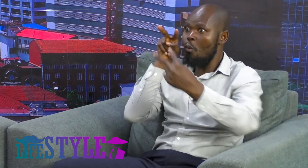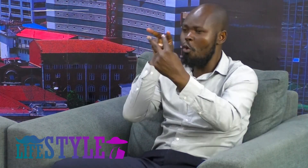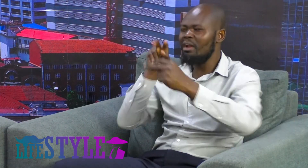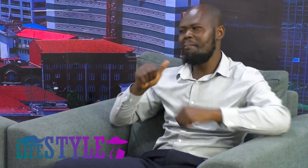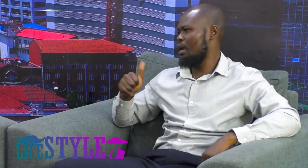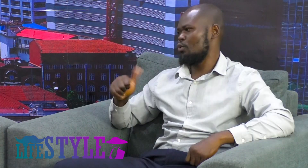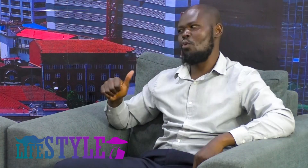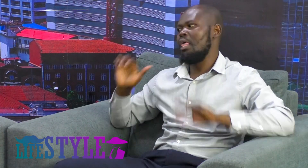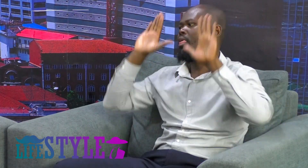better. So